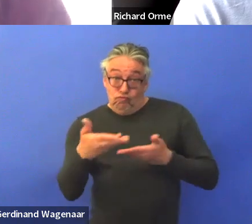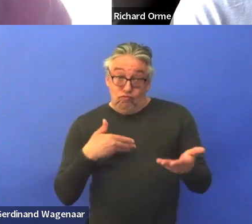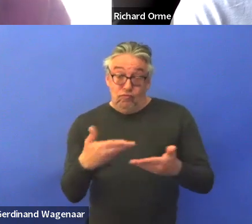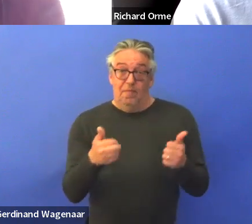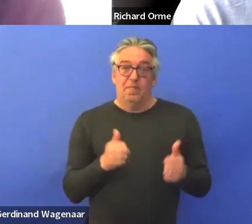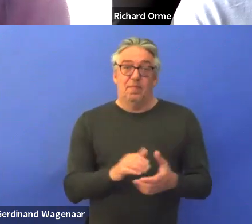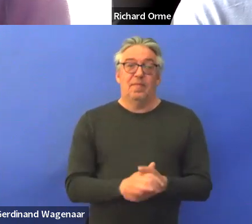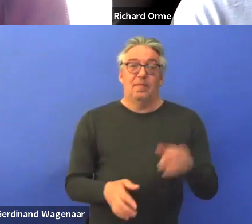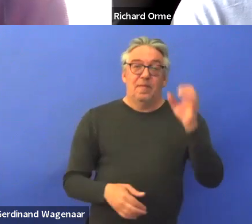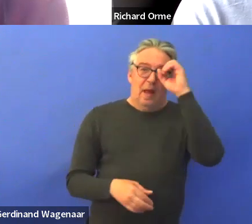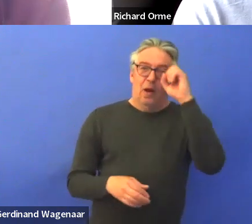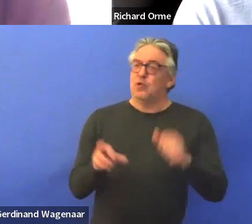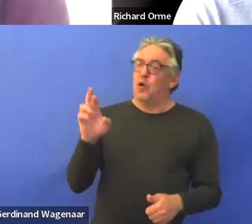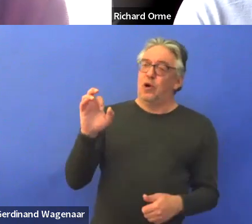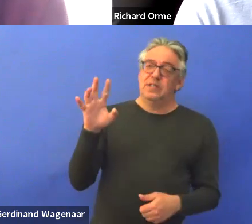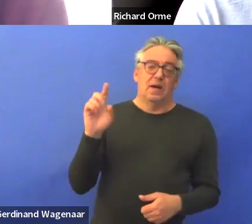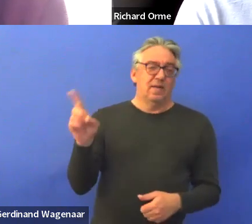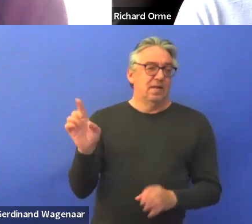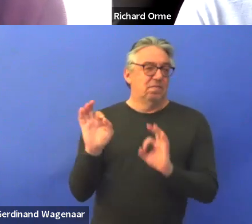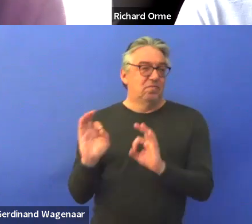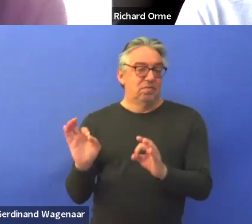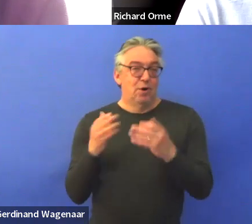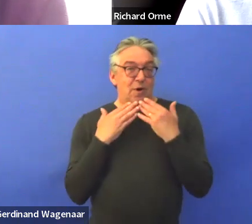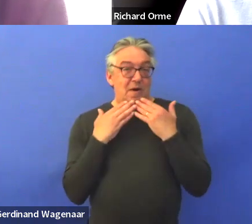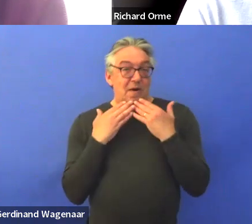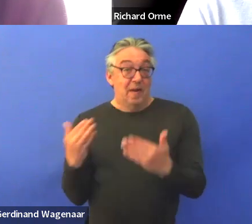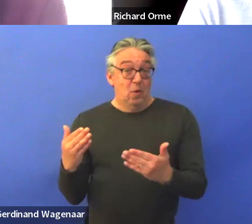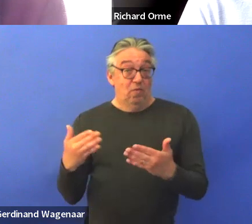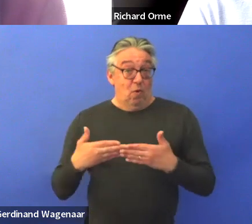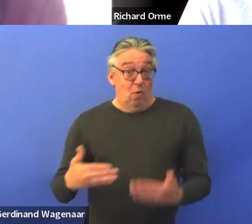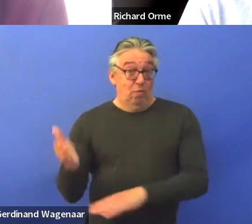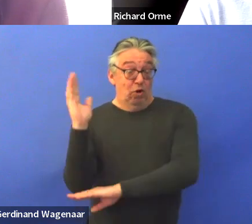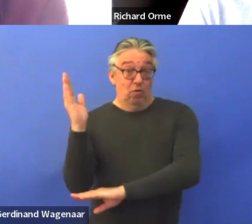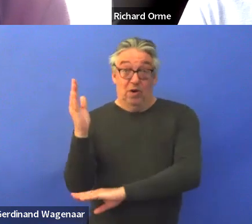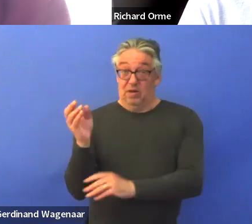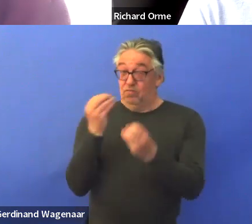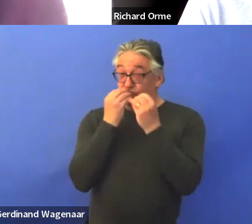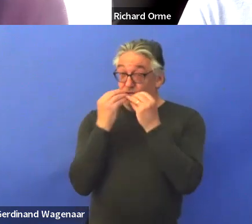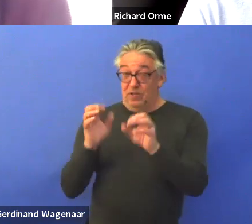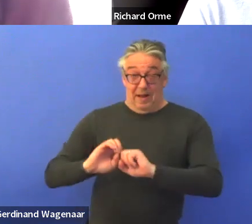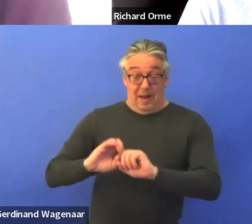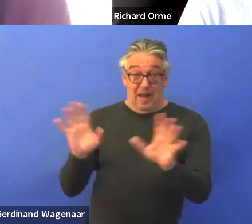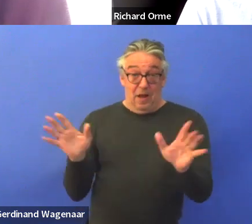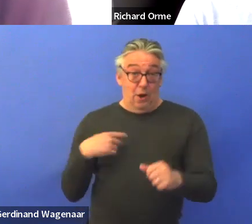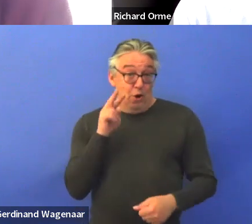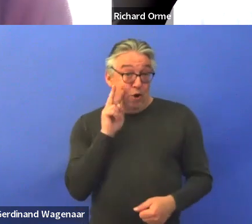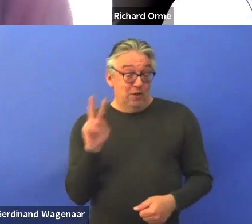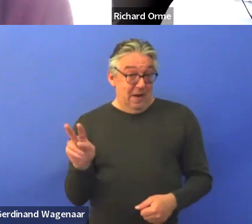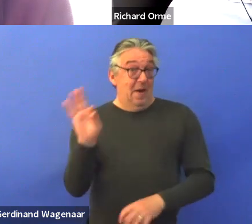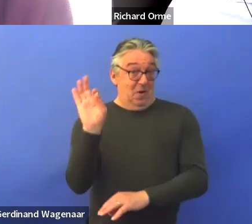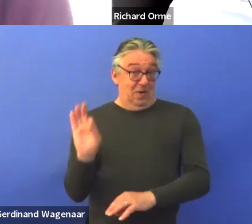Thank you very much, Richard, for this this introduction. It was great. I see questions are